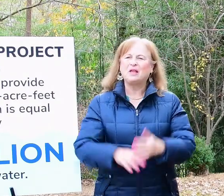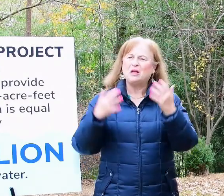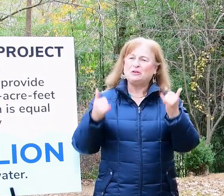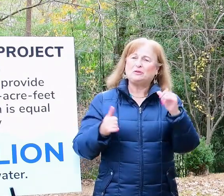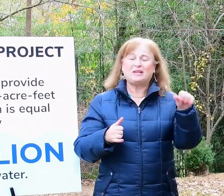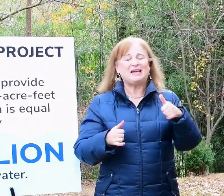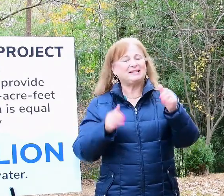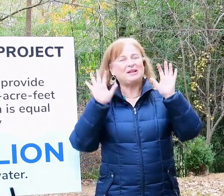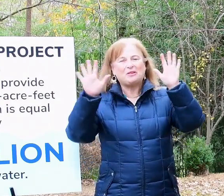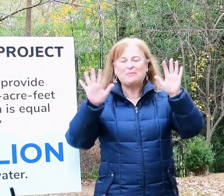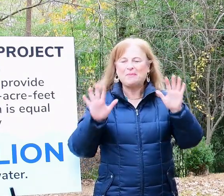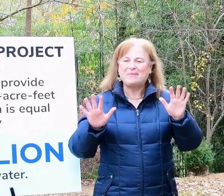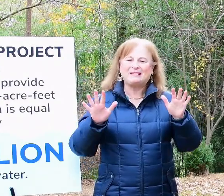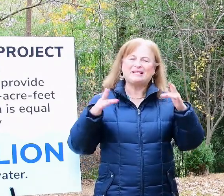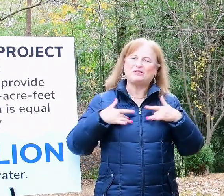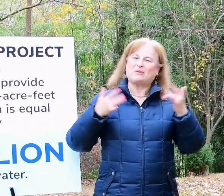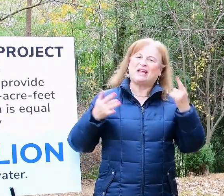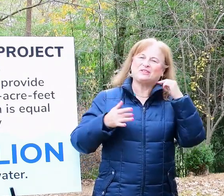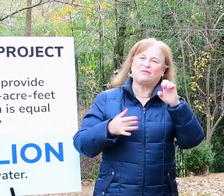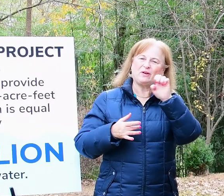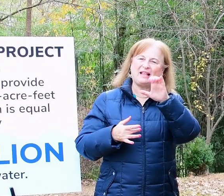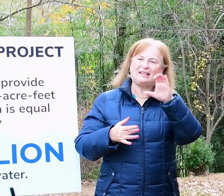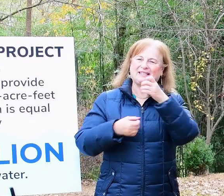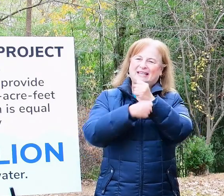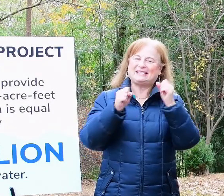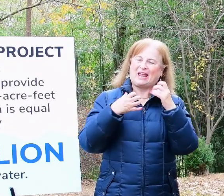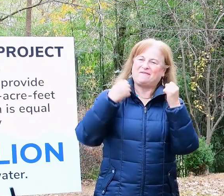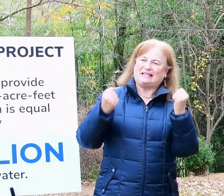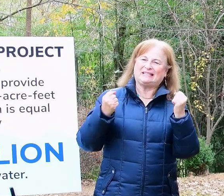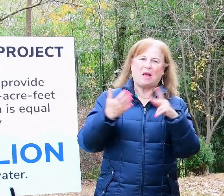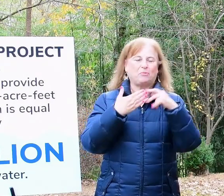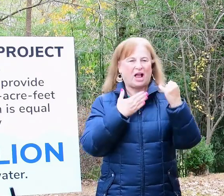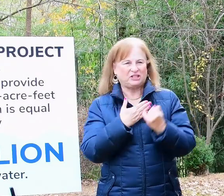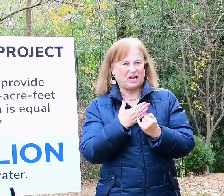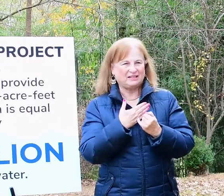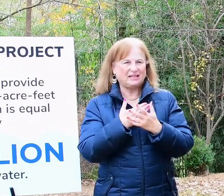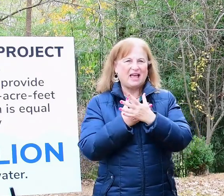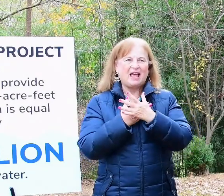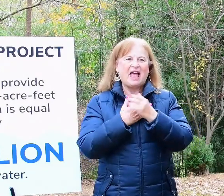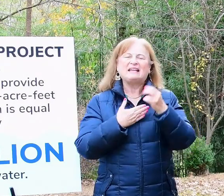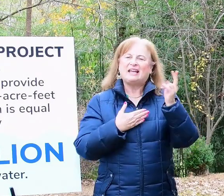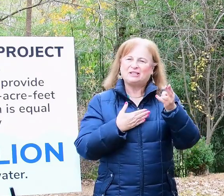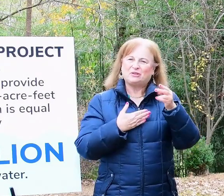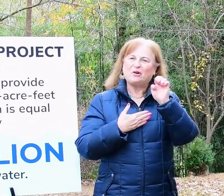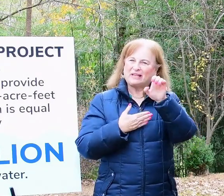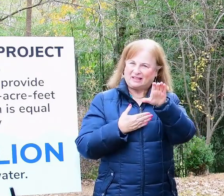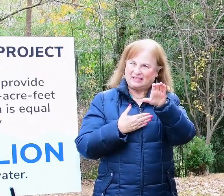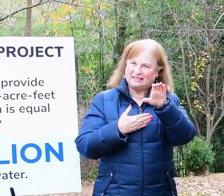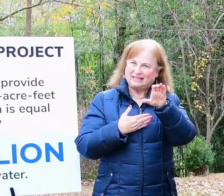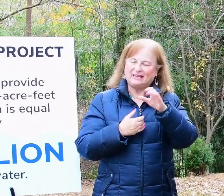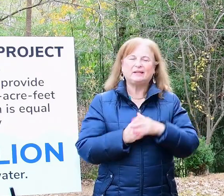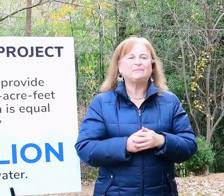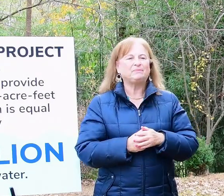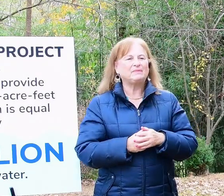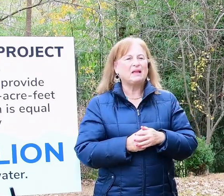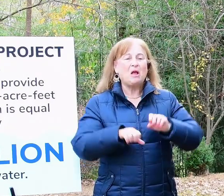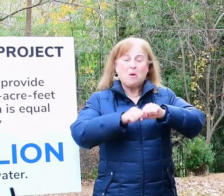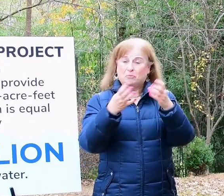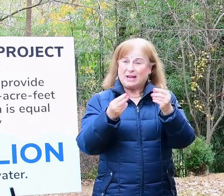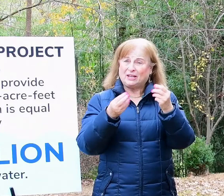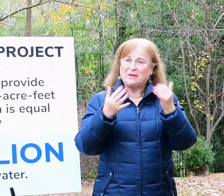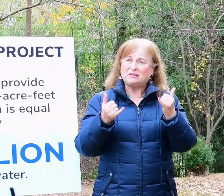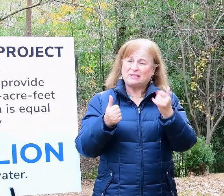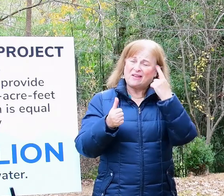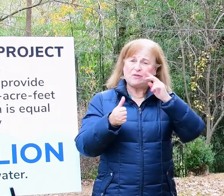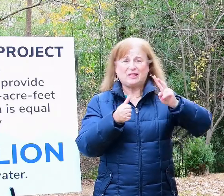Today is another momentous occasion for the Ellicott City Safe and Sound projects and historic Ellicott City. In breaking ground